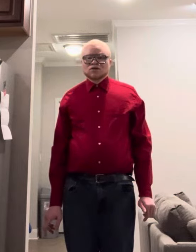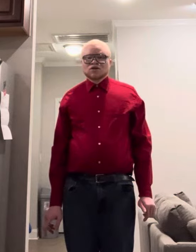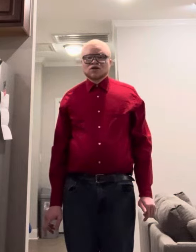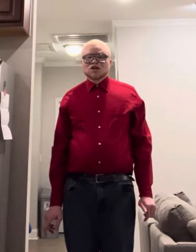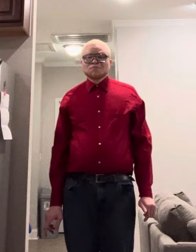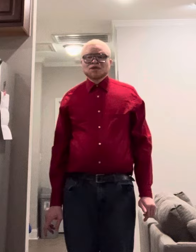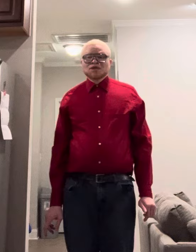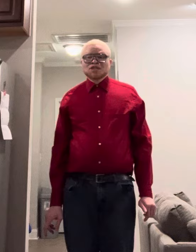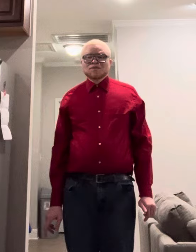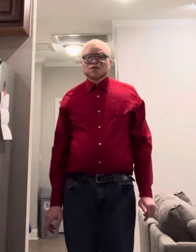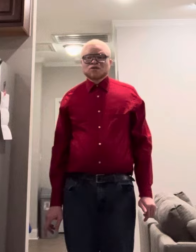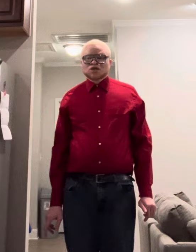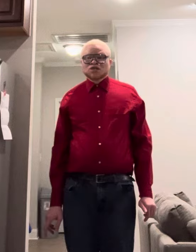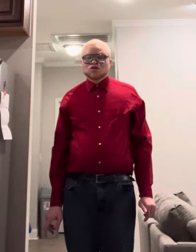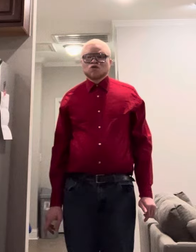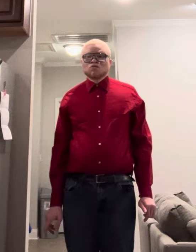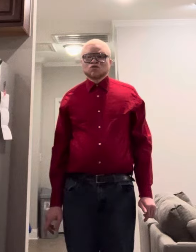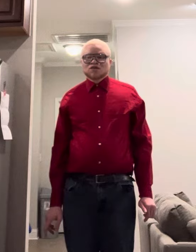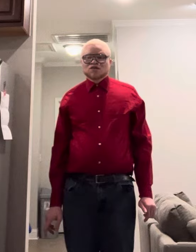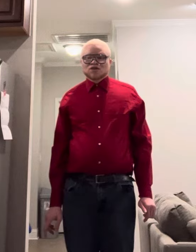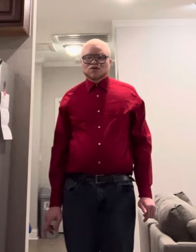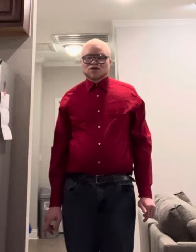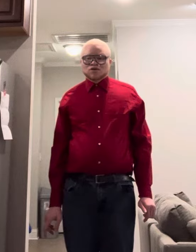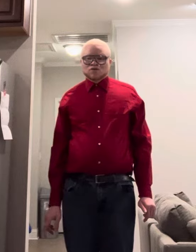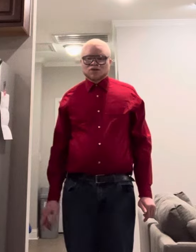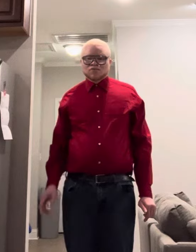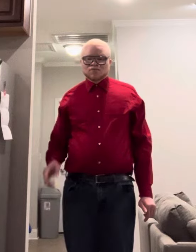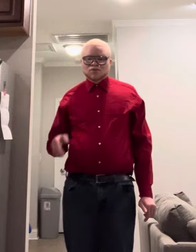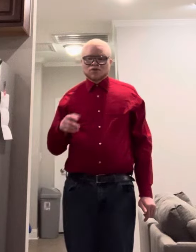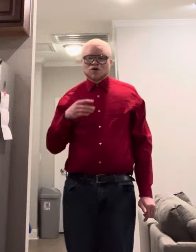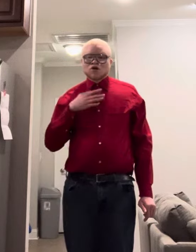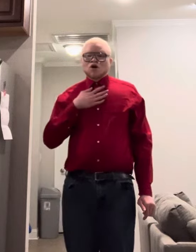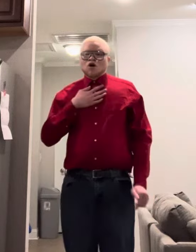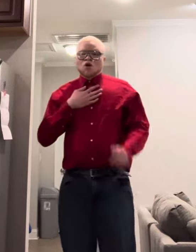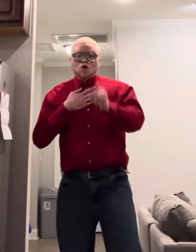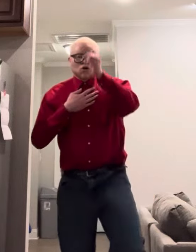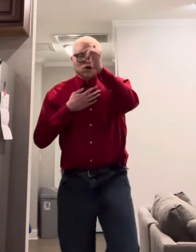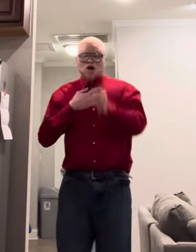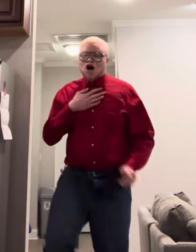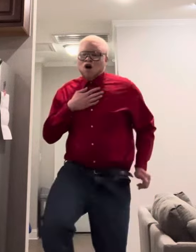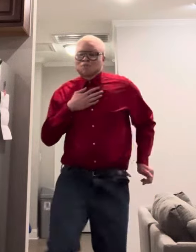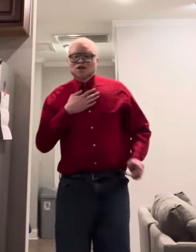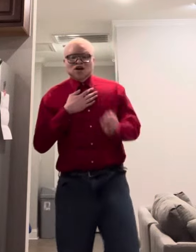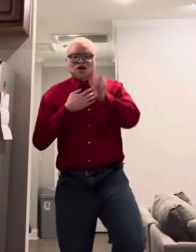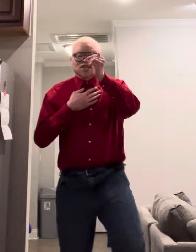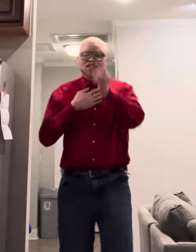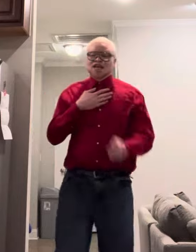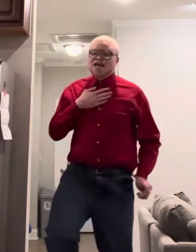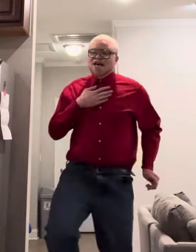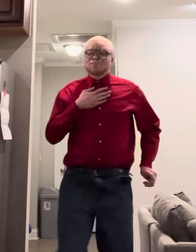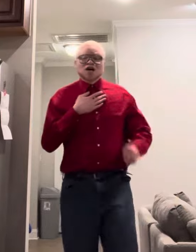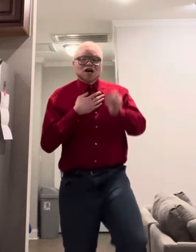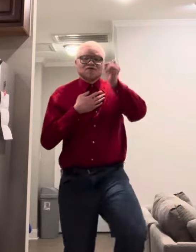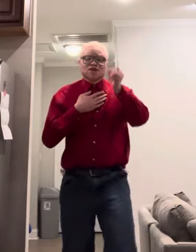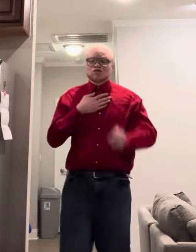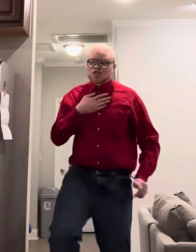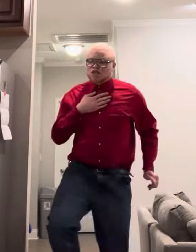Columbia, the Gem of the Ocean. So I hope you enjoy this song. Here it goes. Oh, Columbia, the gem of the ocean,